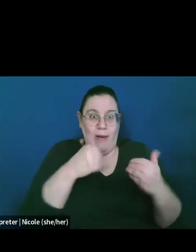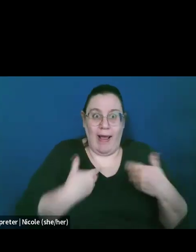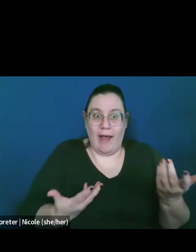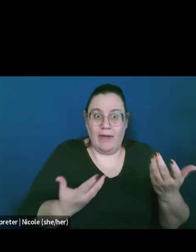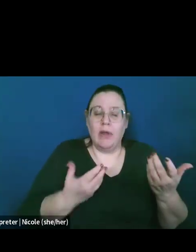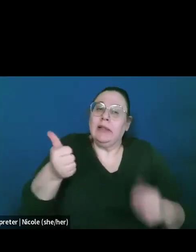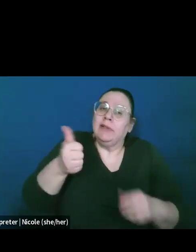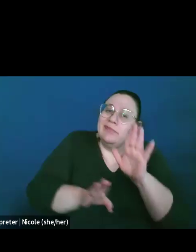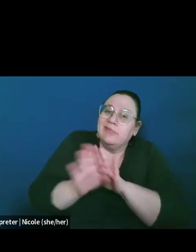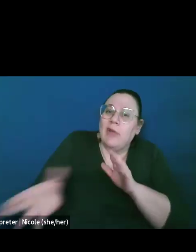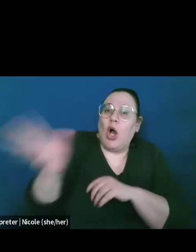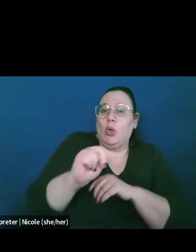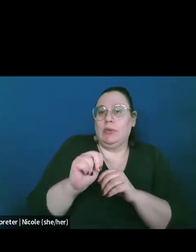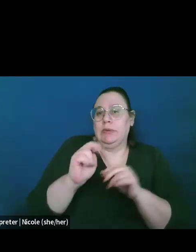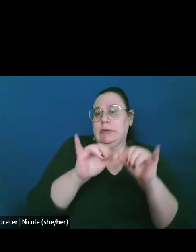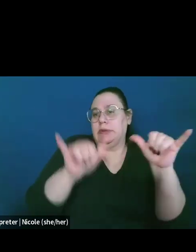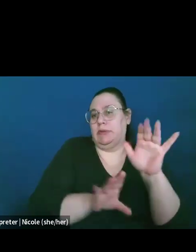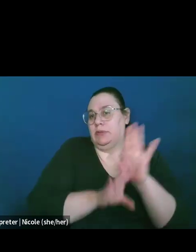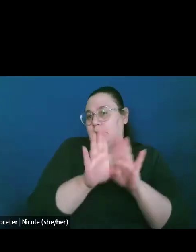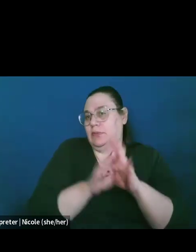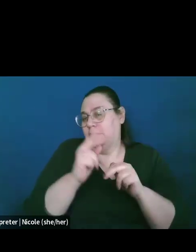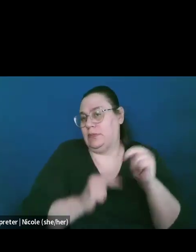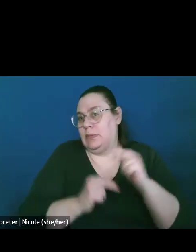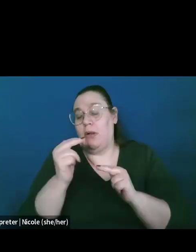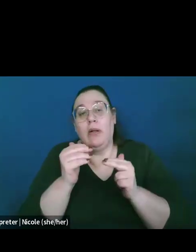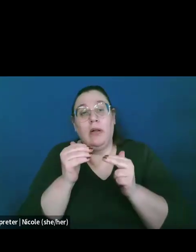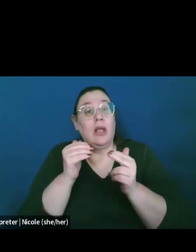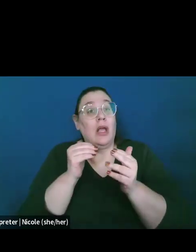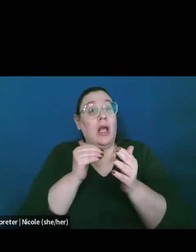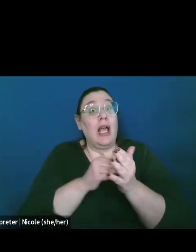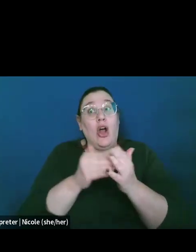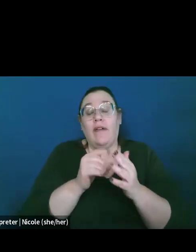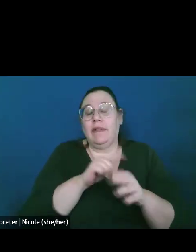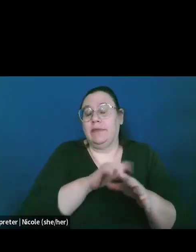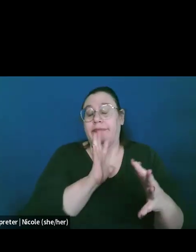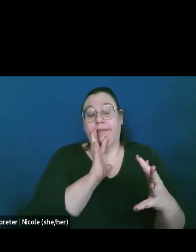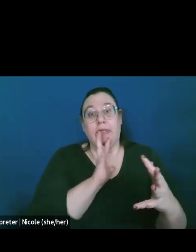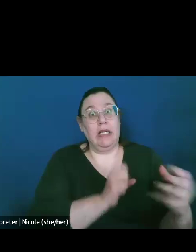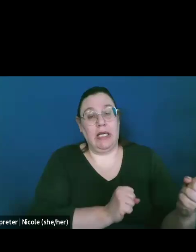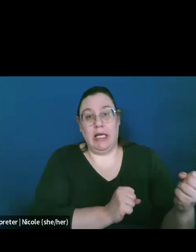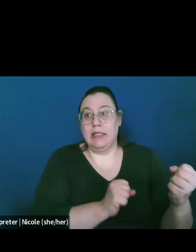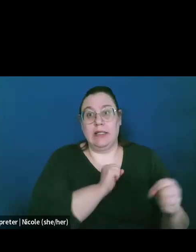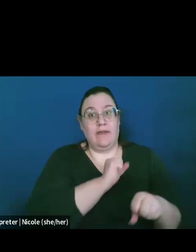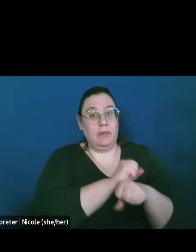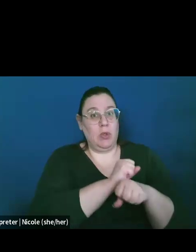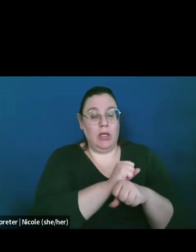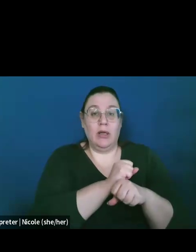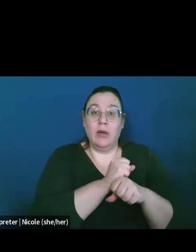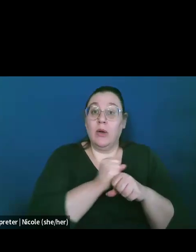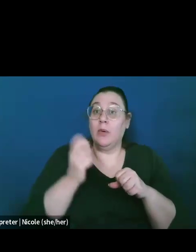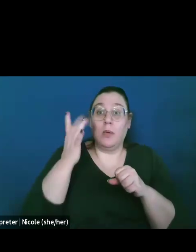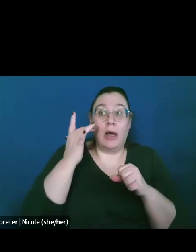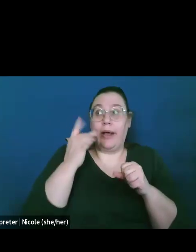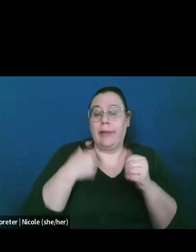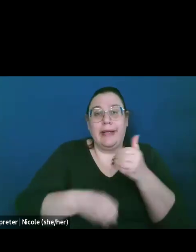for yourself. Um, Time often goes faster when you're self-employed because oftentimes there's just